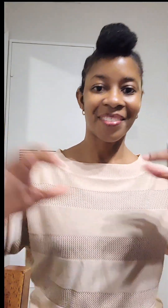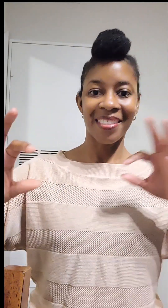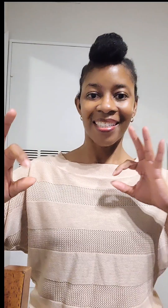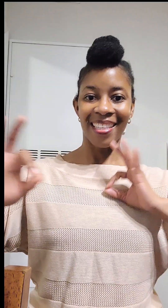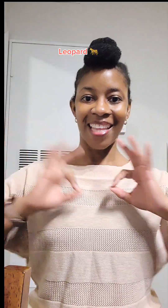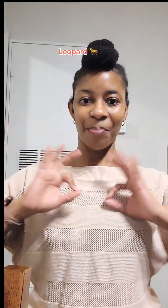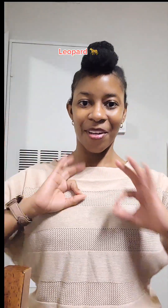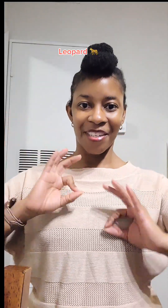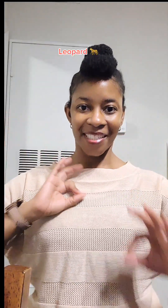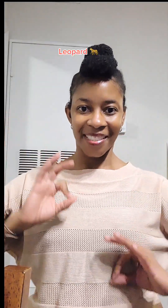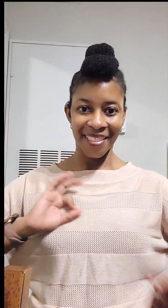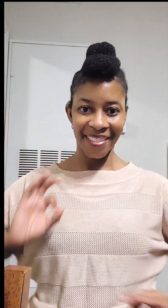leopard